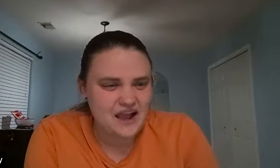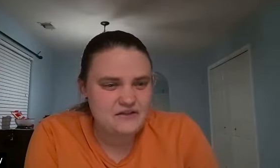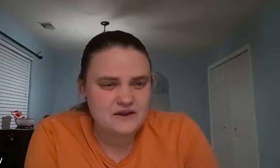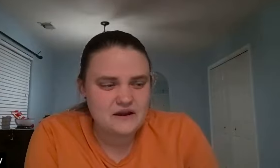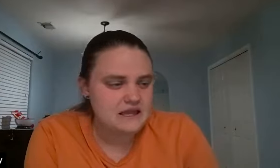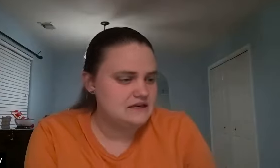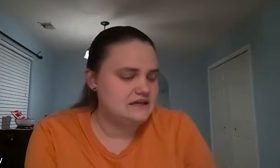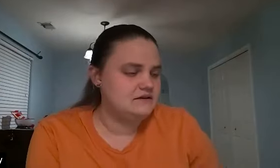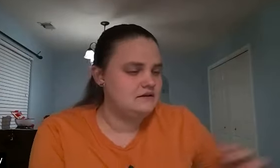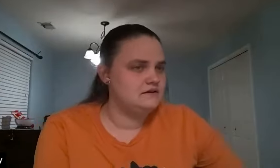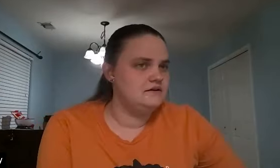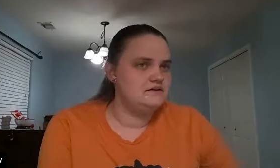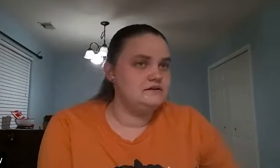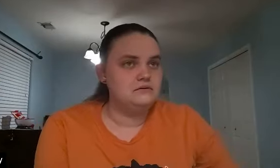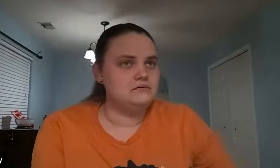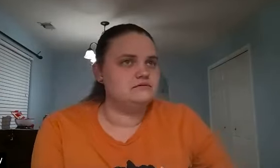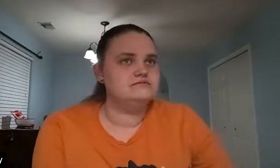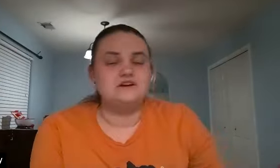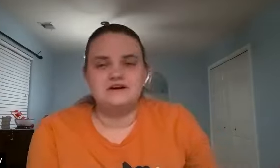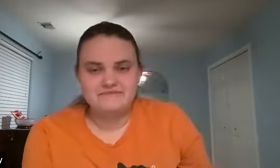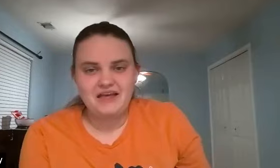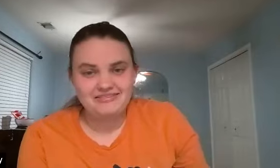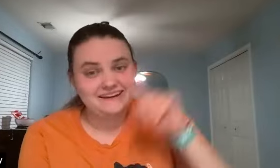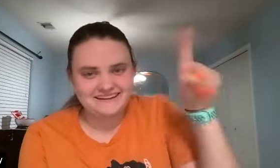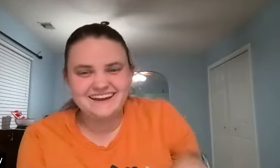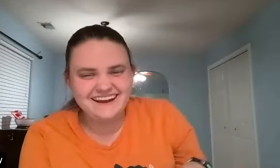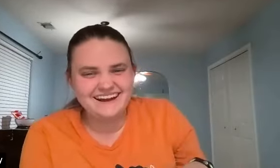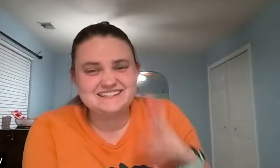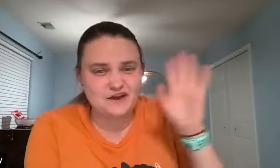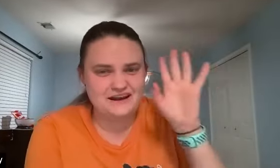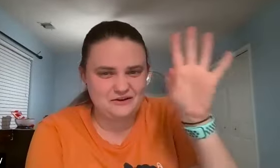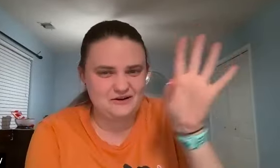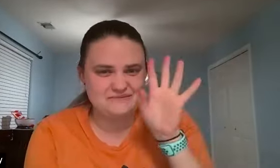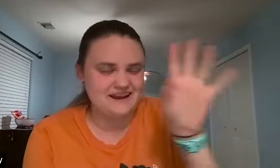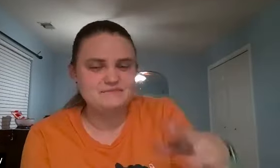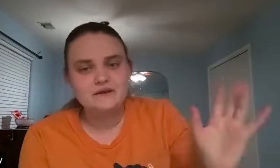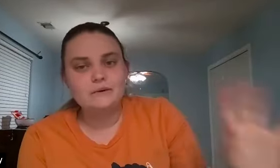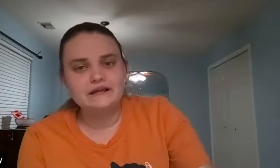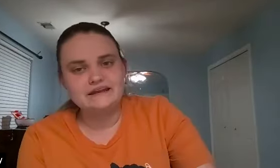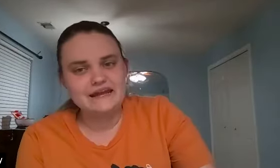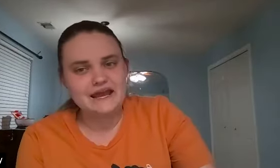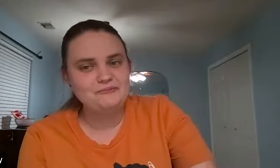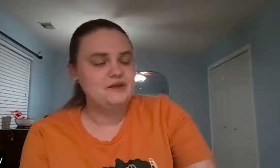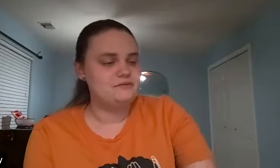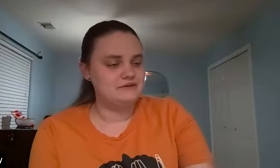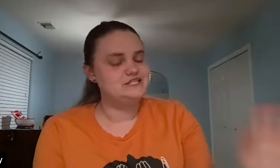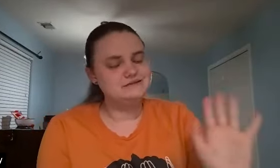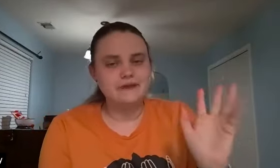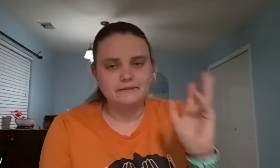Are there any? Ooh, sorry, lightning. I saw it at the corner of my eye. We're getting it now, which is, I mean,